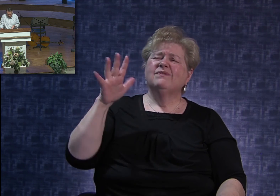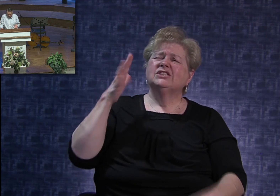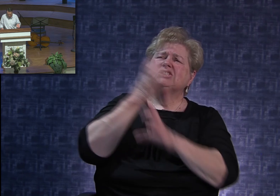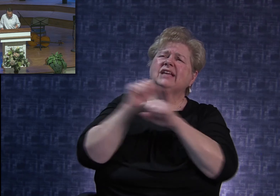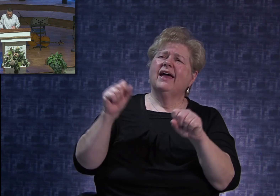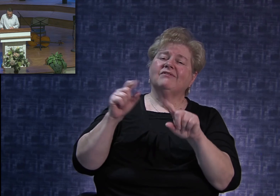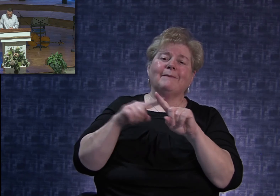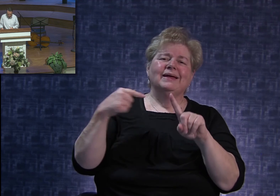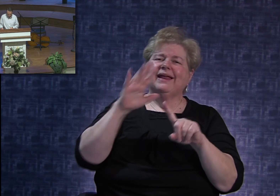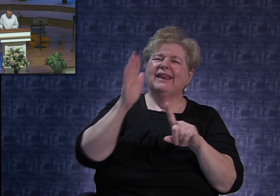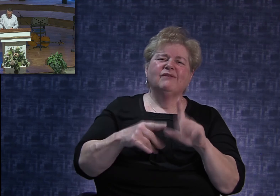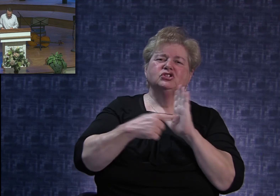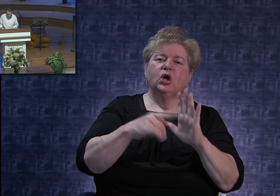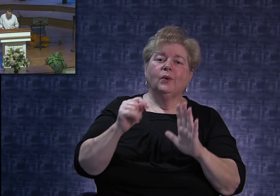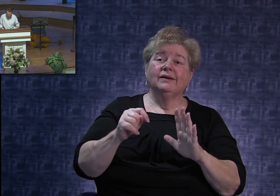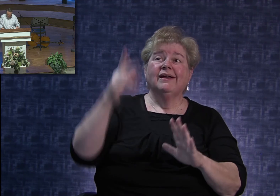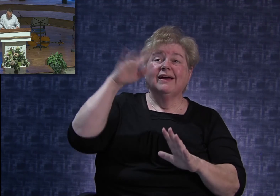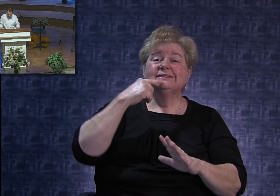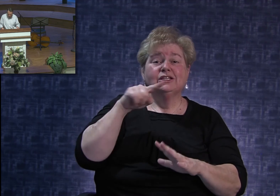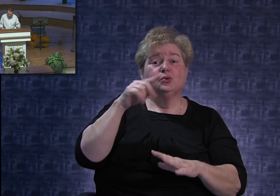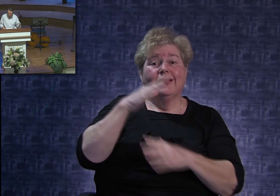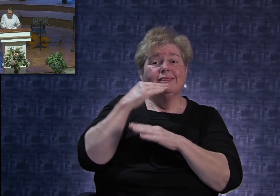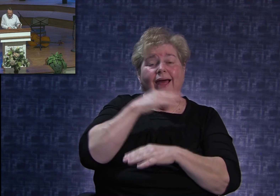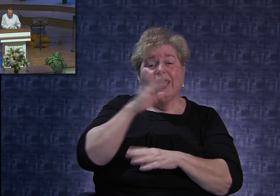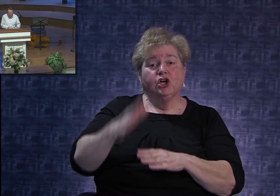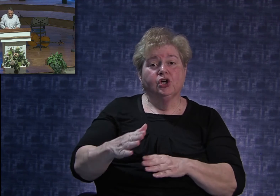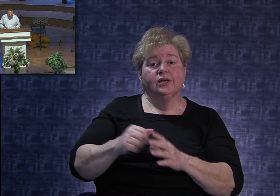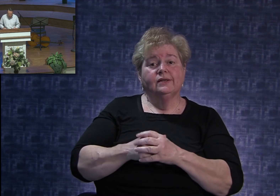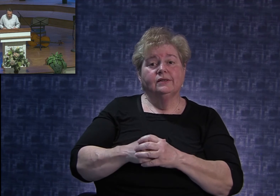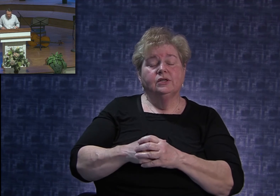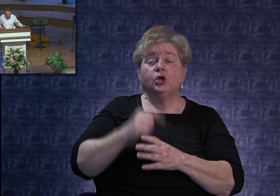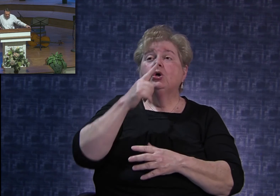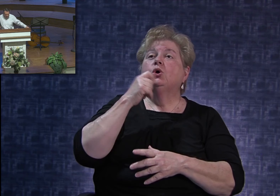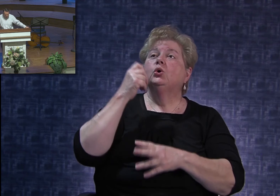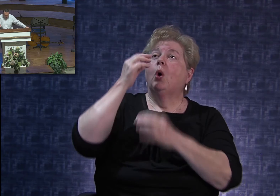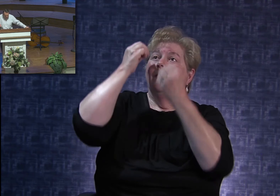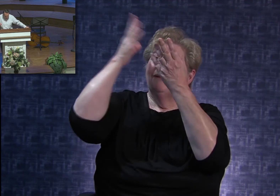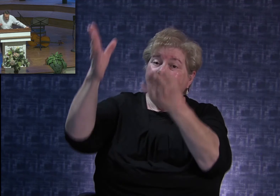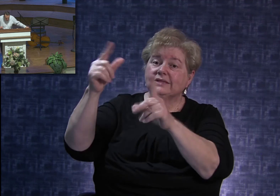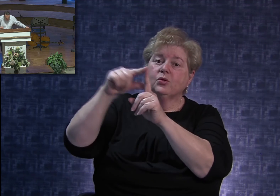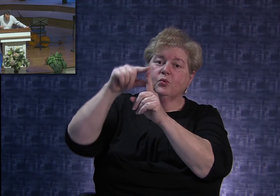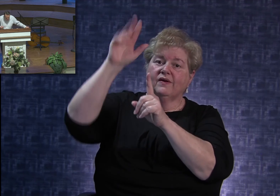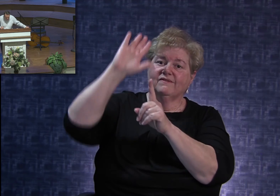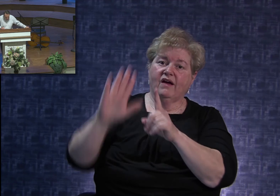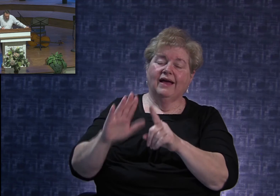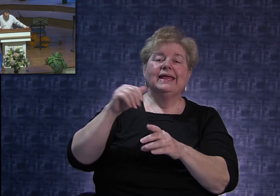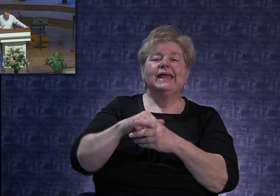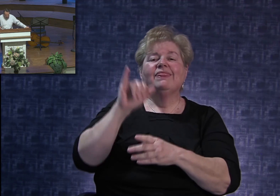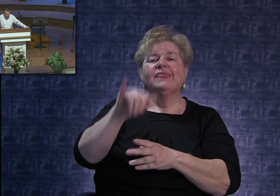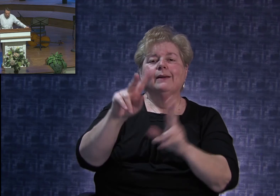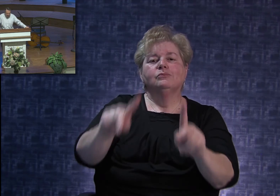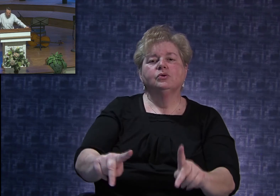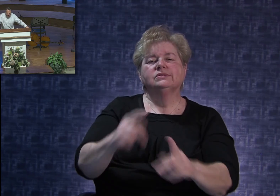what God says. And the truth is not in him, but whoever keeps the word of God, in him, truly the